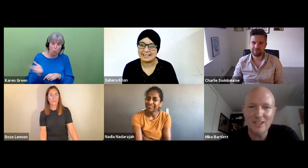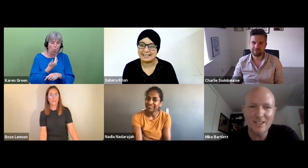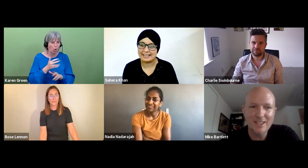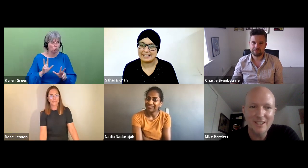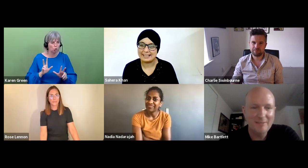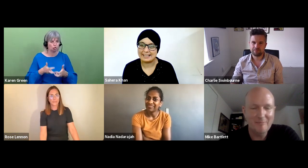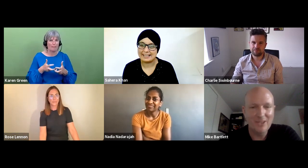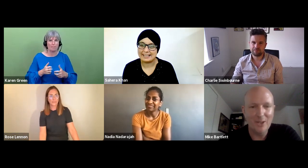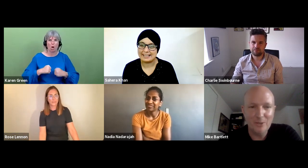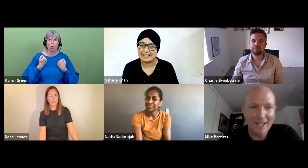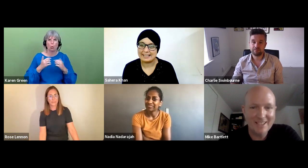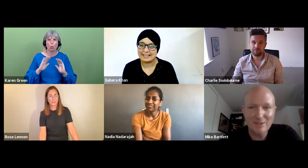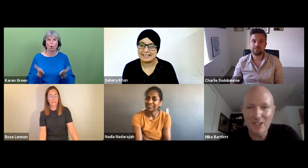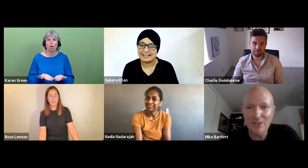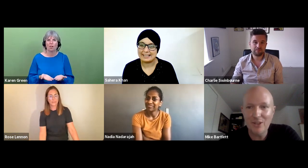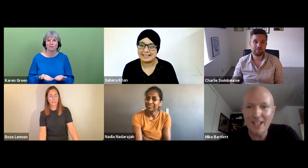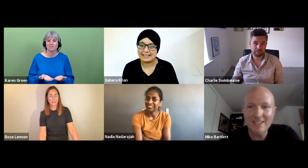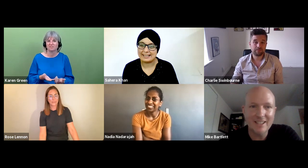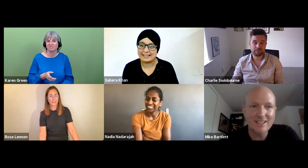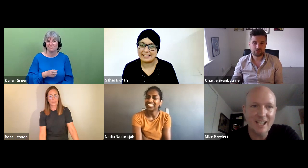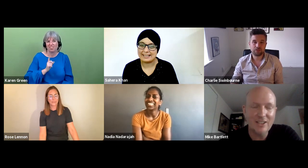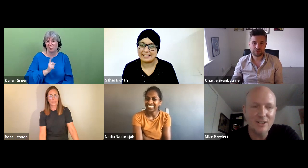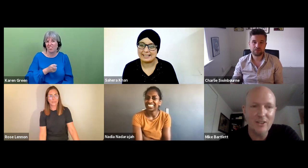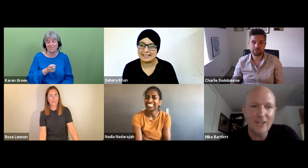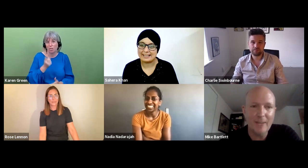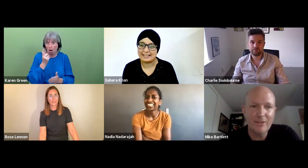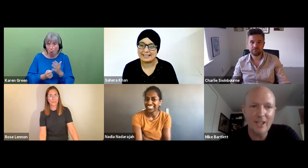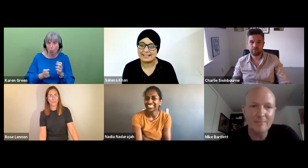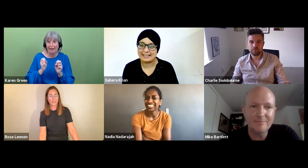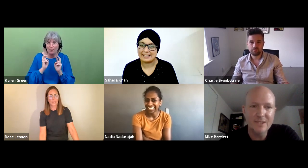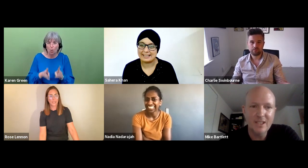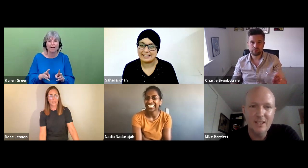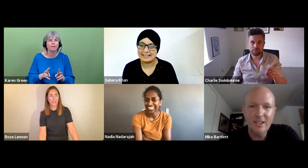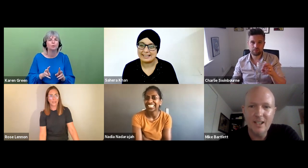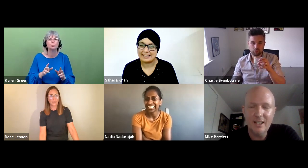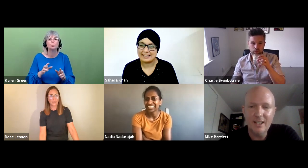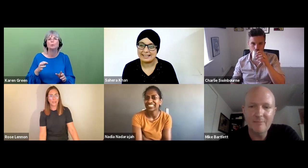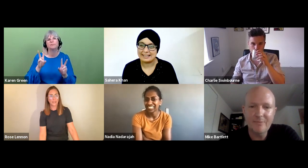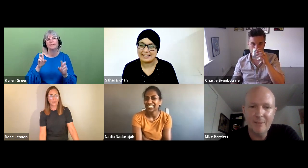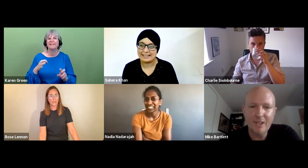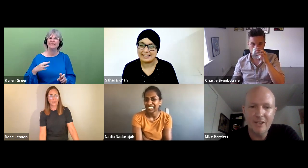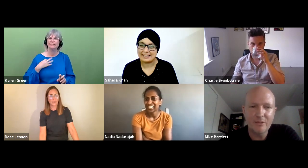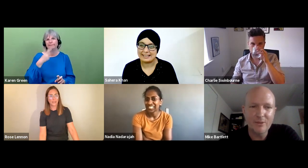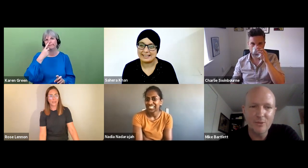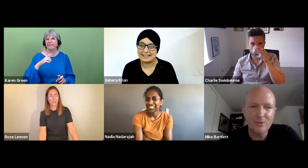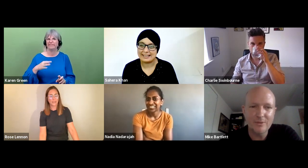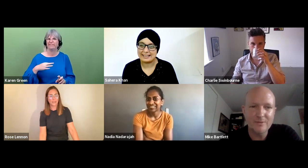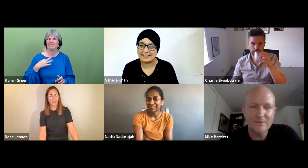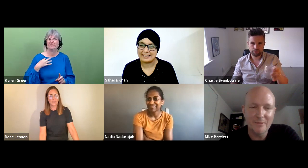to go new places, meet new things, understand new concepts. I'm going through an Audible thing